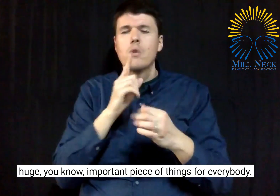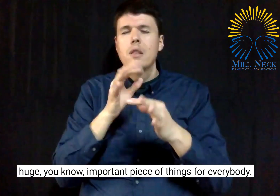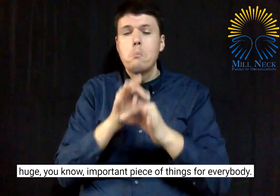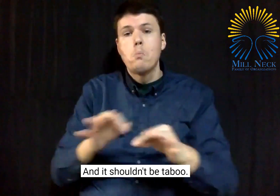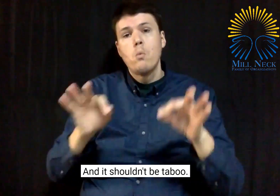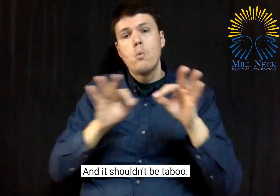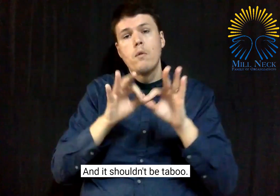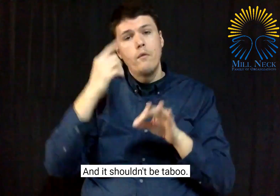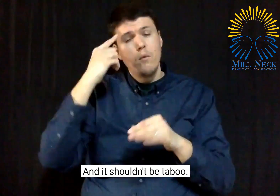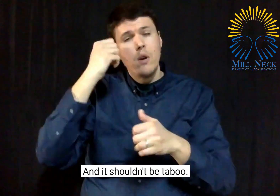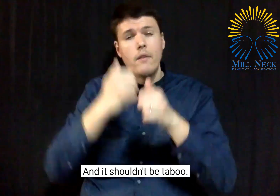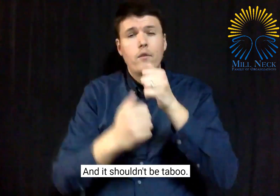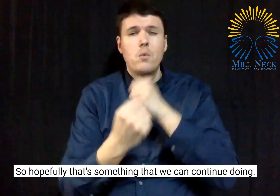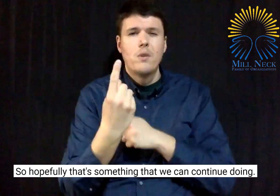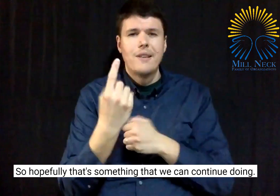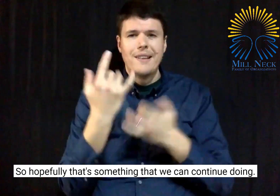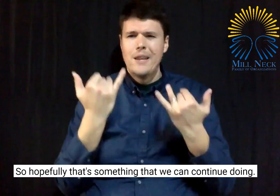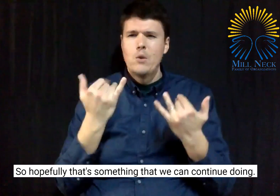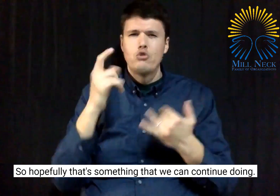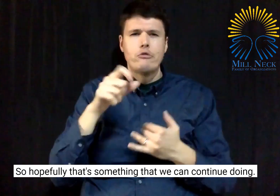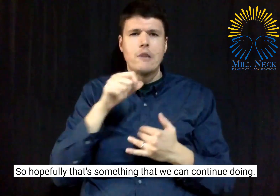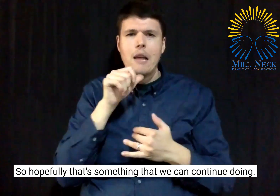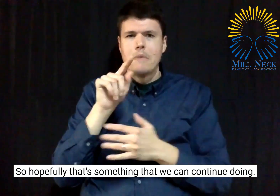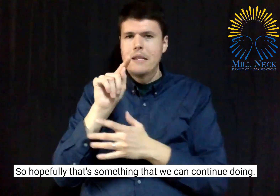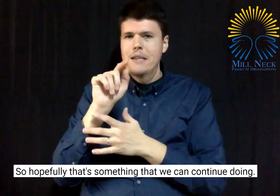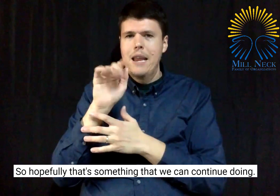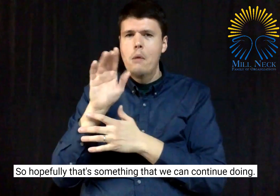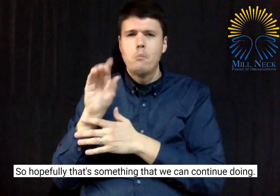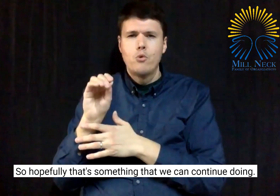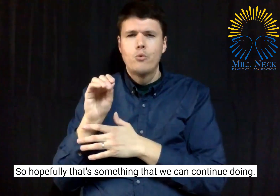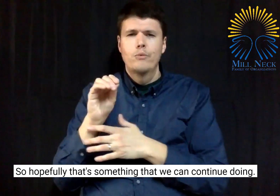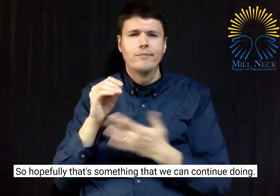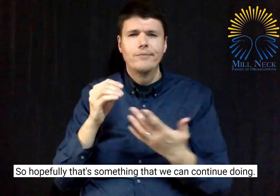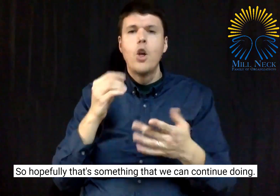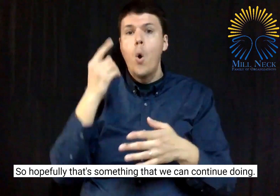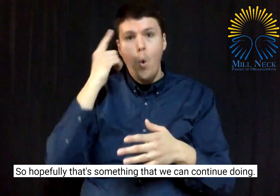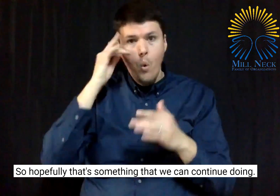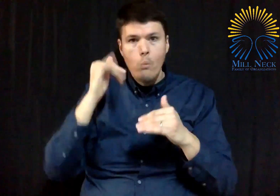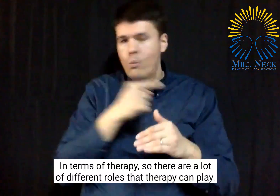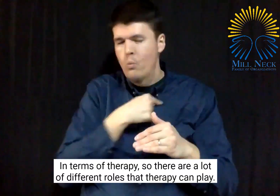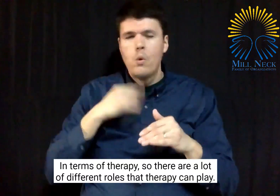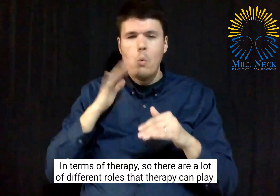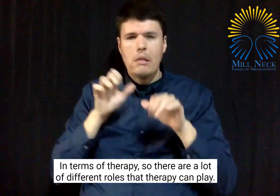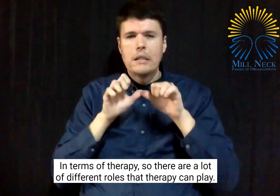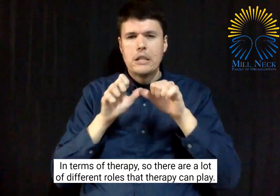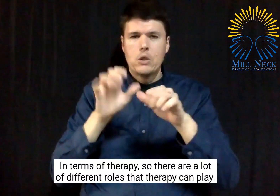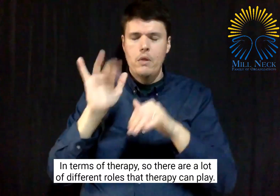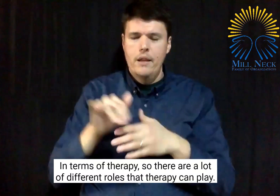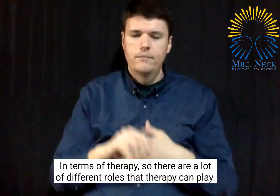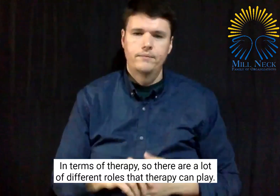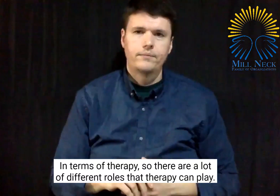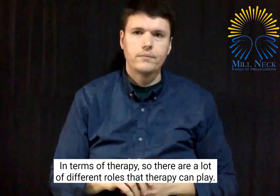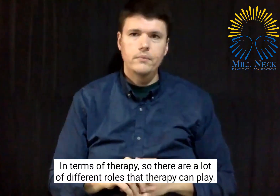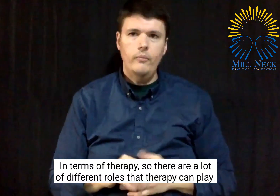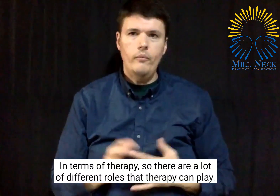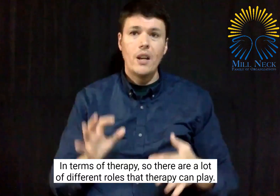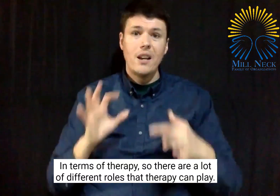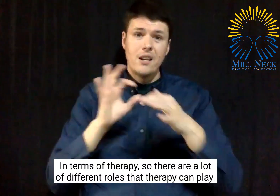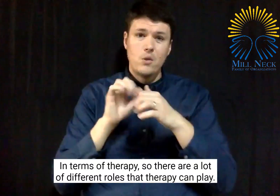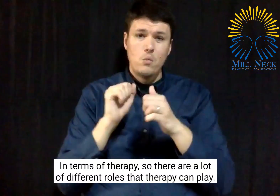everybody, and it shouldn't be taboo. So hopefully that's something that we can continue doing. In terms of therapy, so there are a lot of different roles